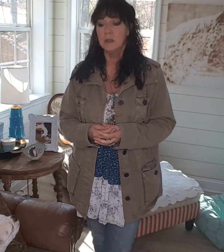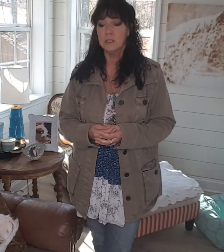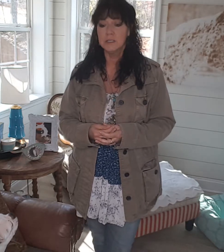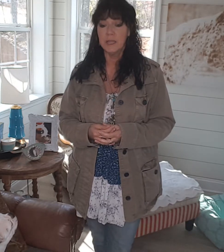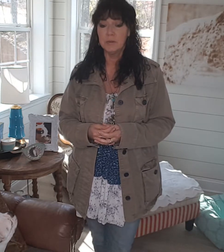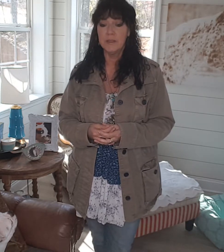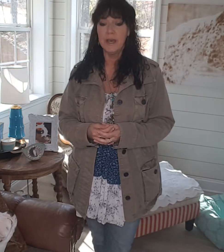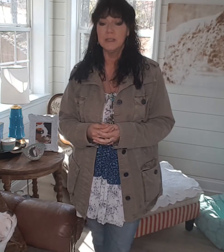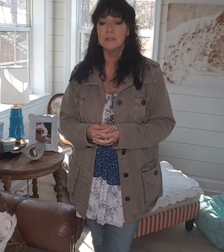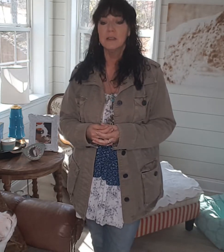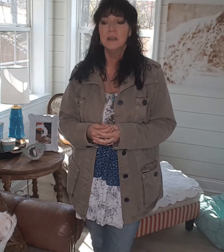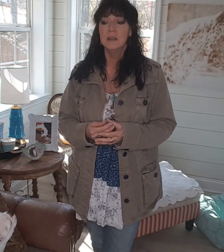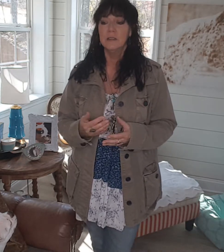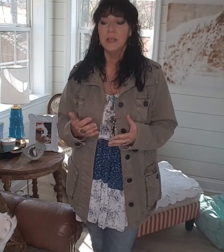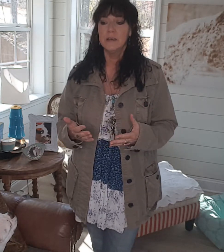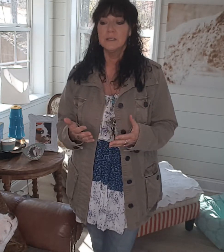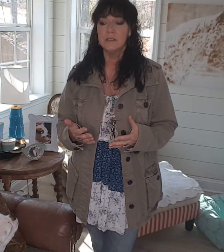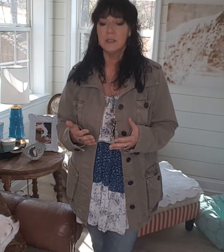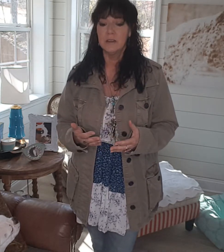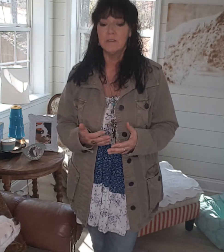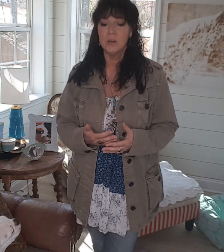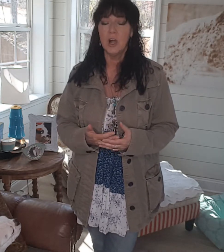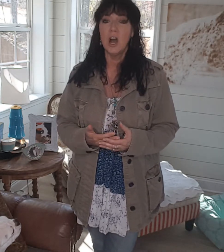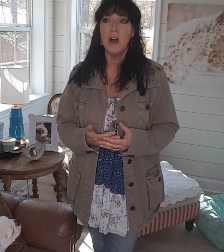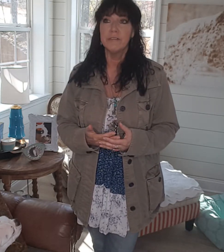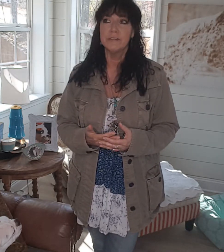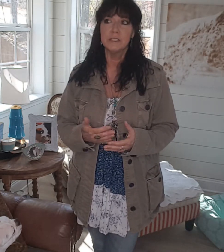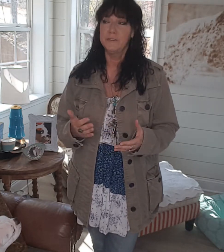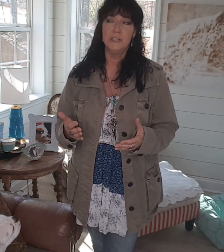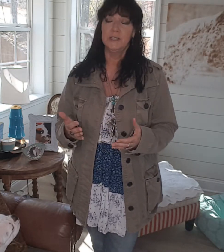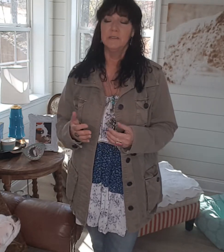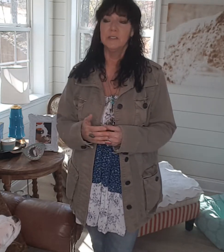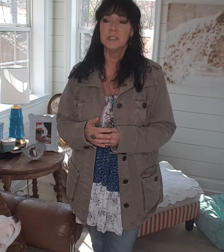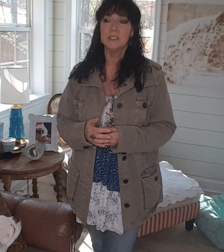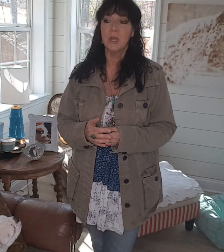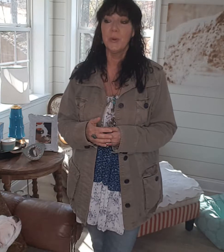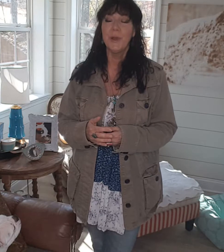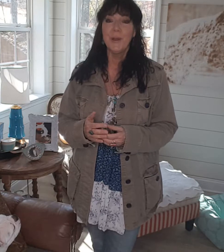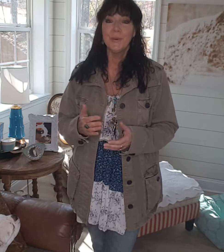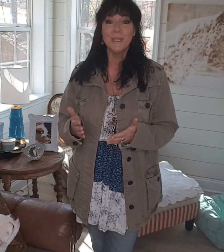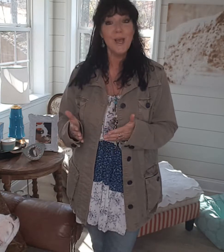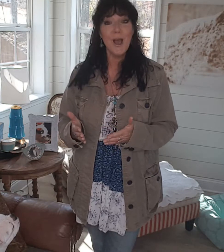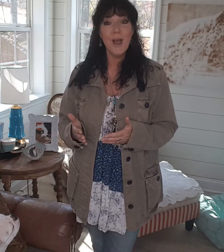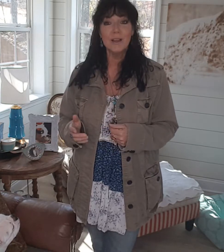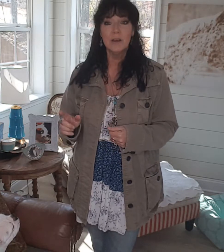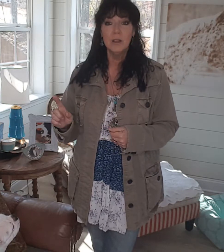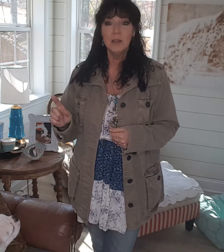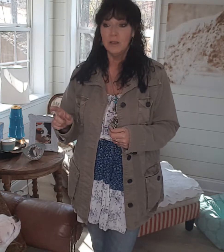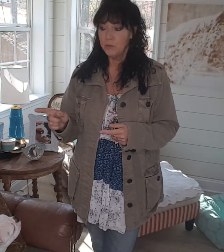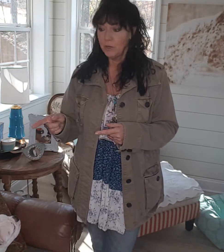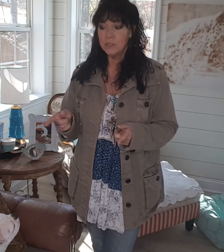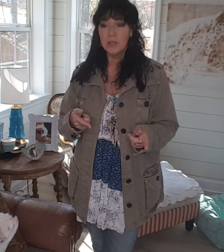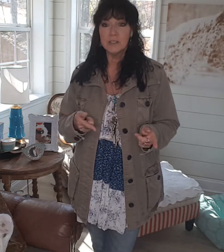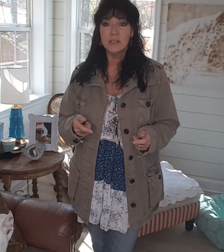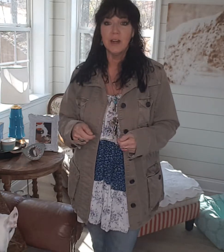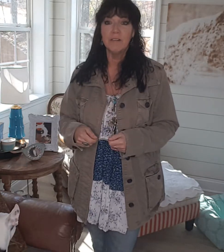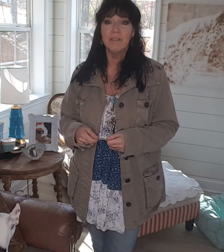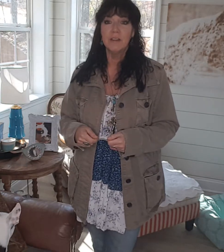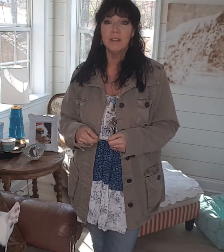good example of that is the ASL sign for off is very confusing. So with the dog, if you want your dog to get off